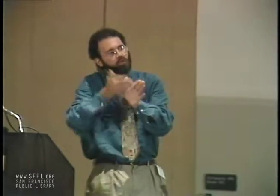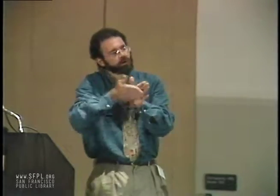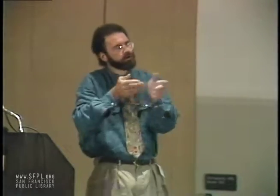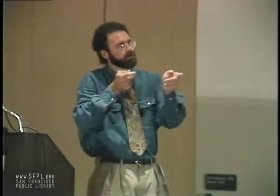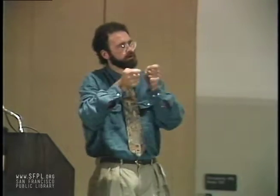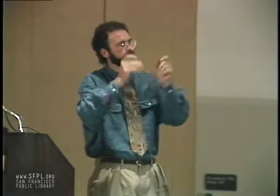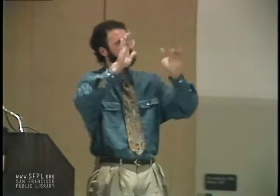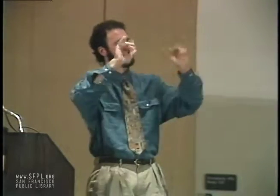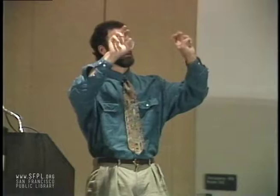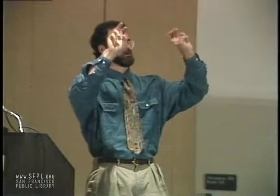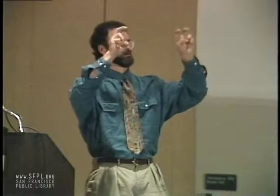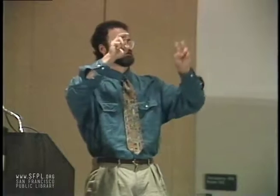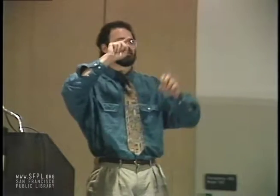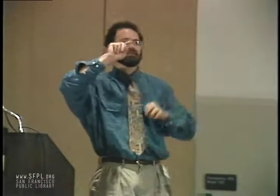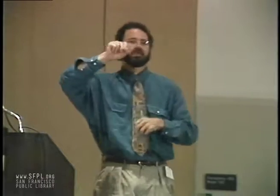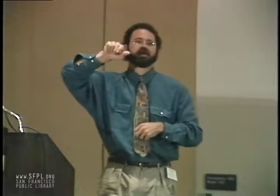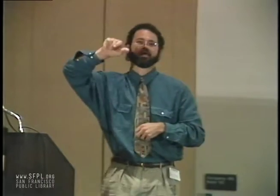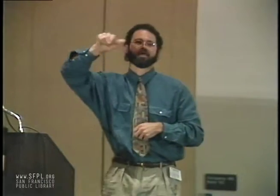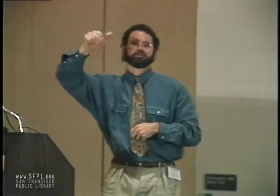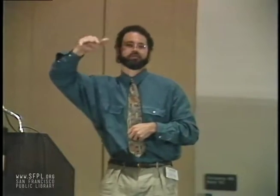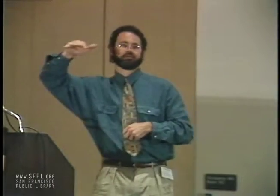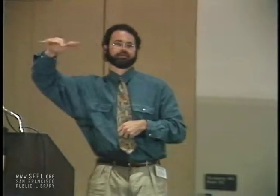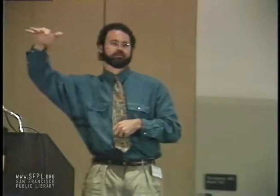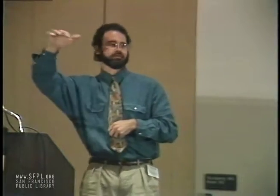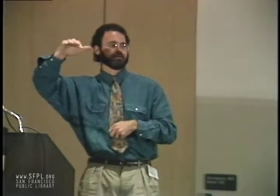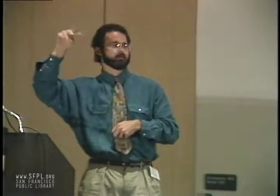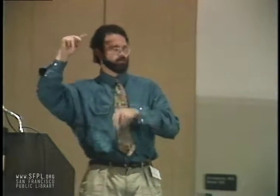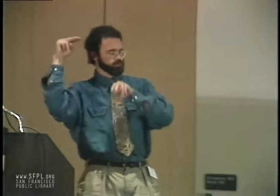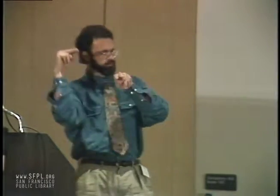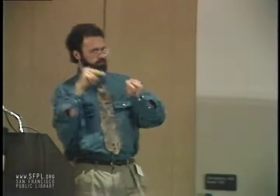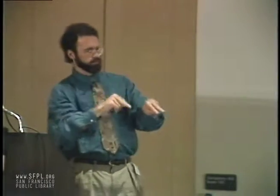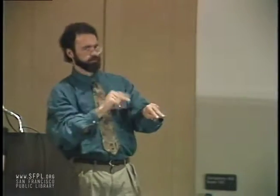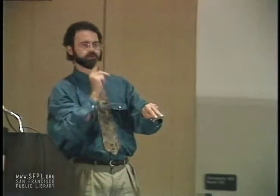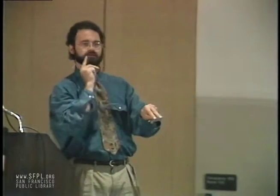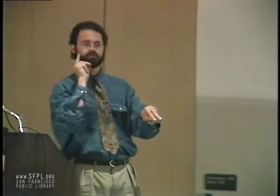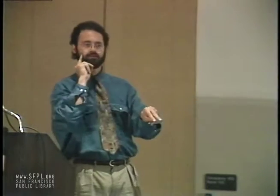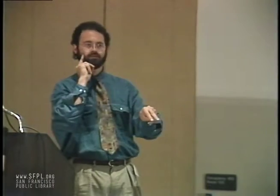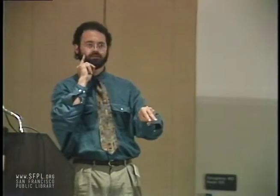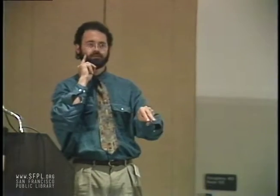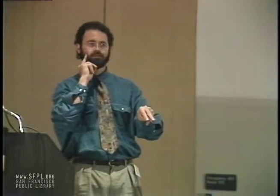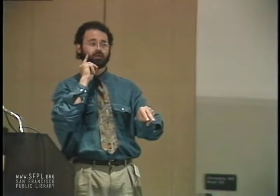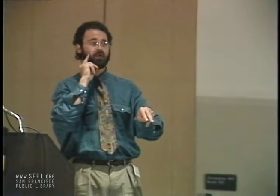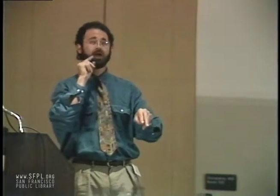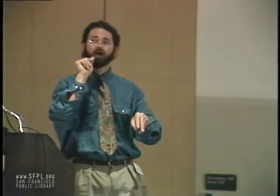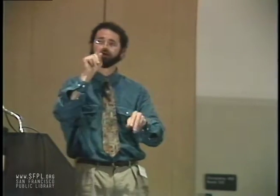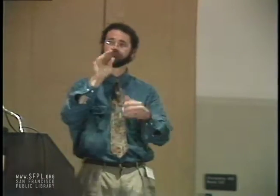family, and he went to a school run by, quote, the others.